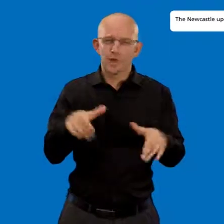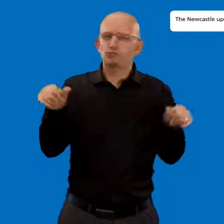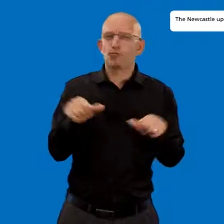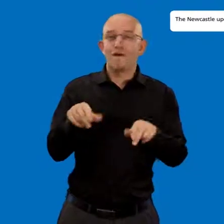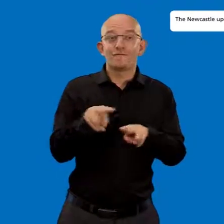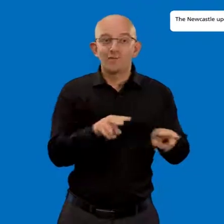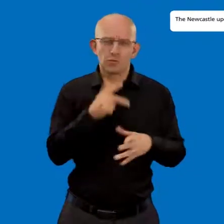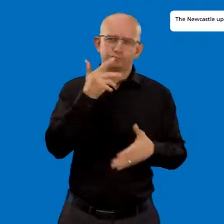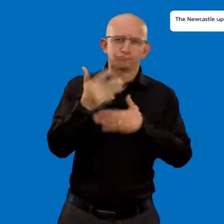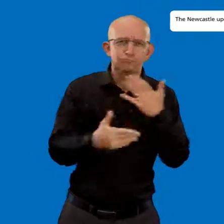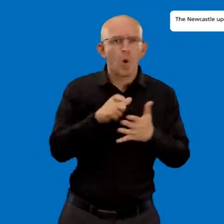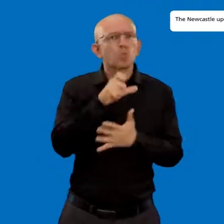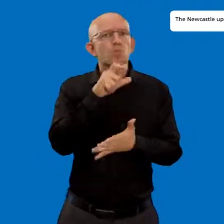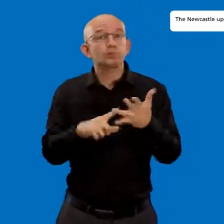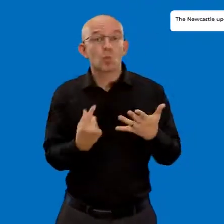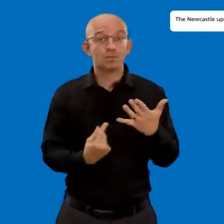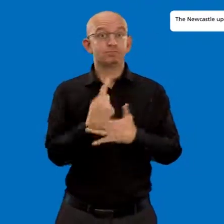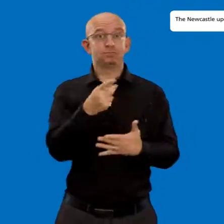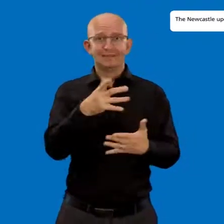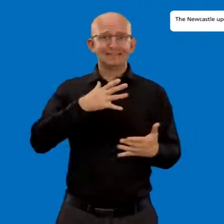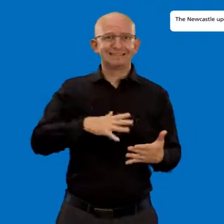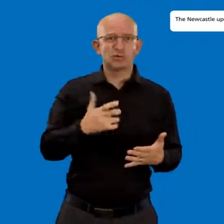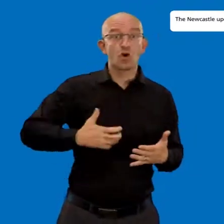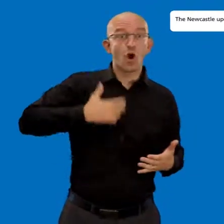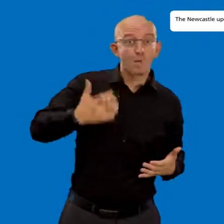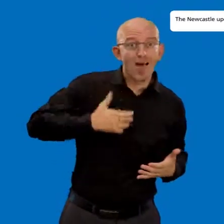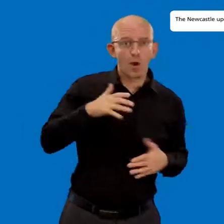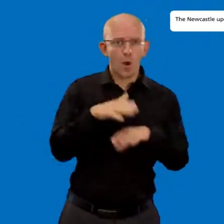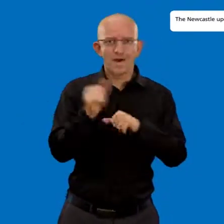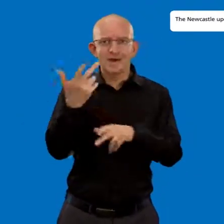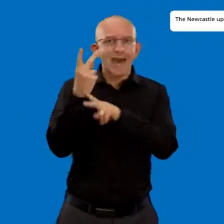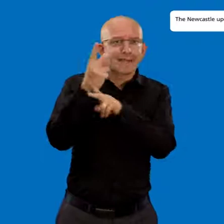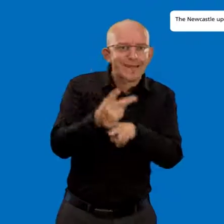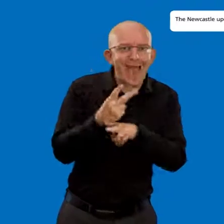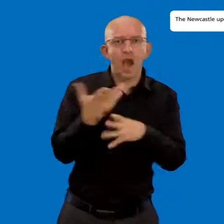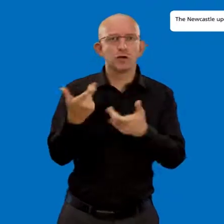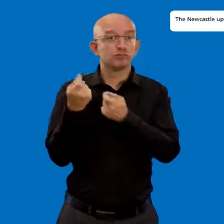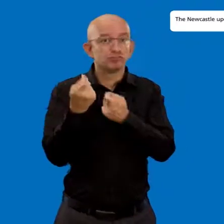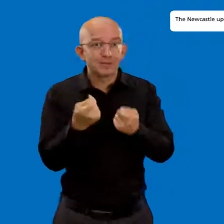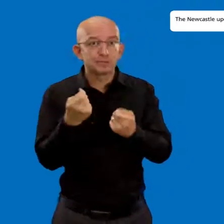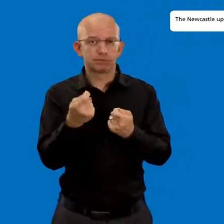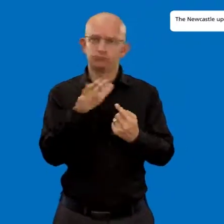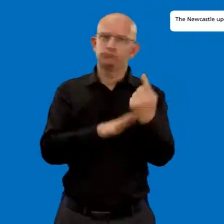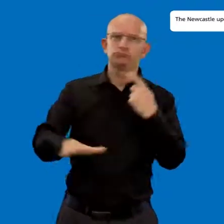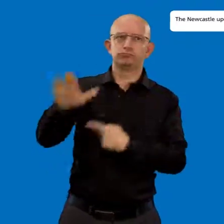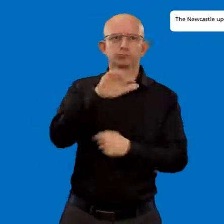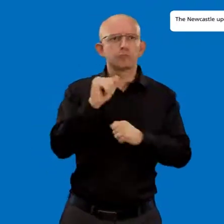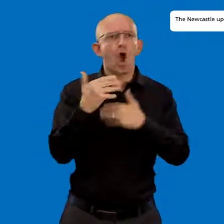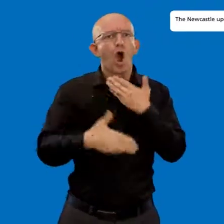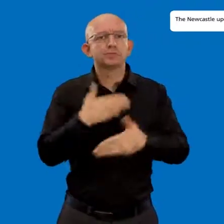This short video tells you what to do if you wish to complain about your care and treatment at any of the hospitals within the